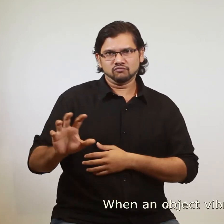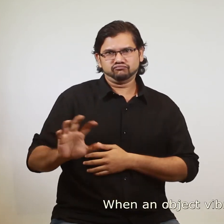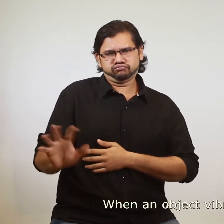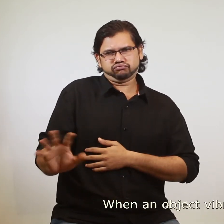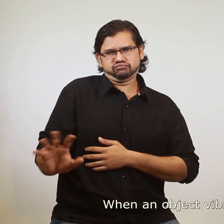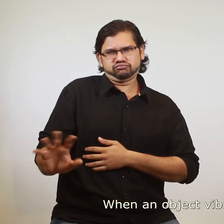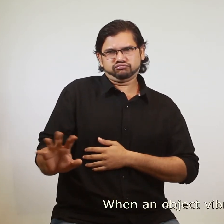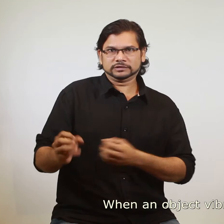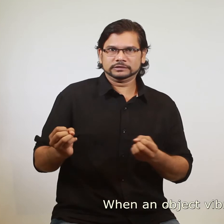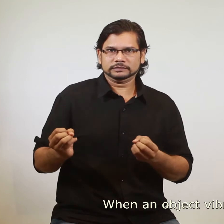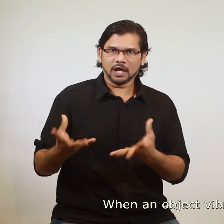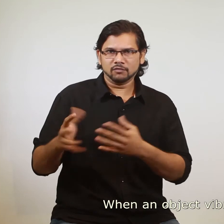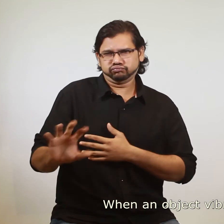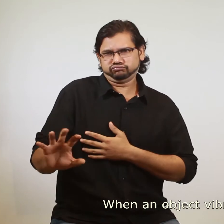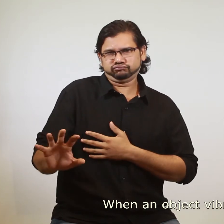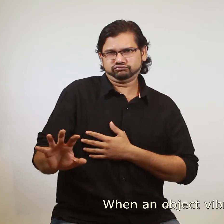When an object vibrates,